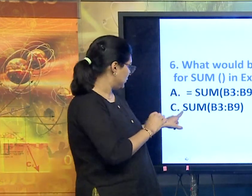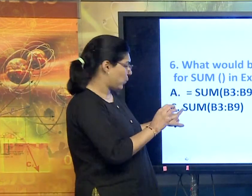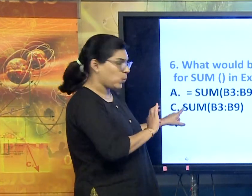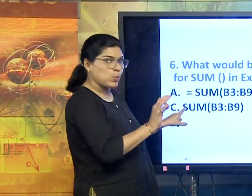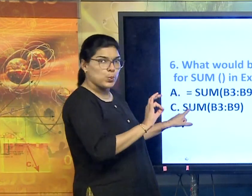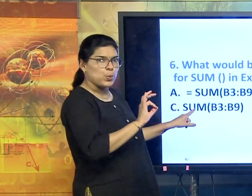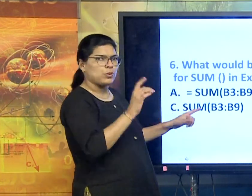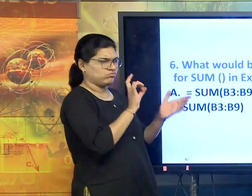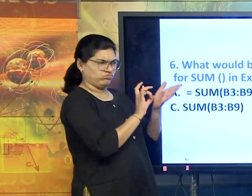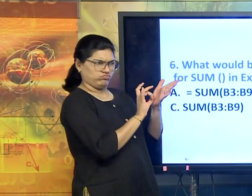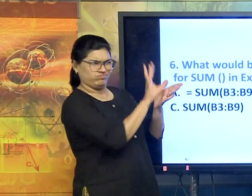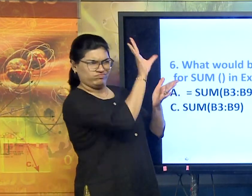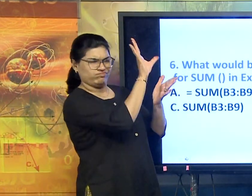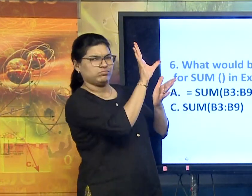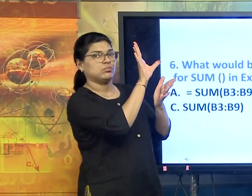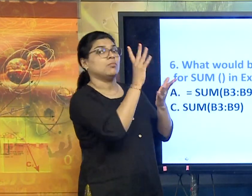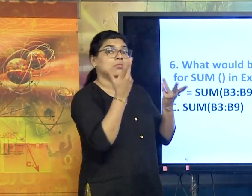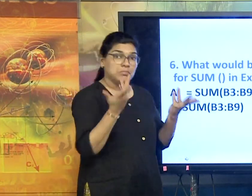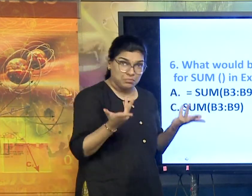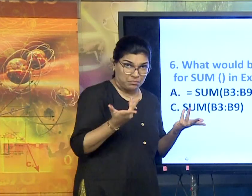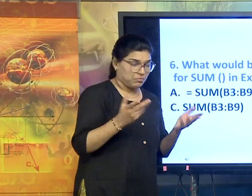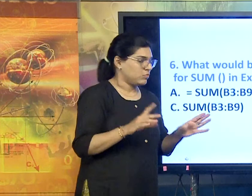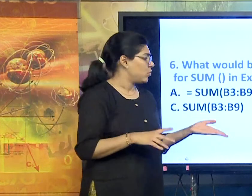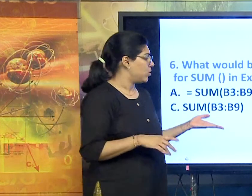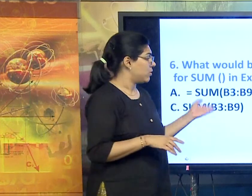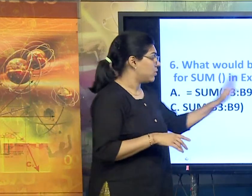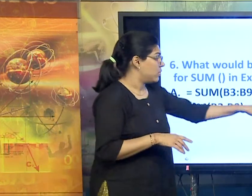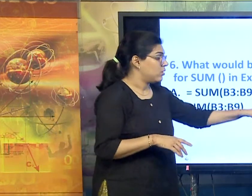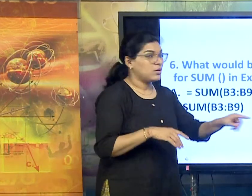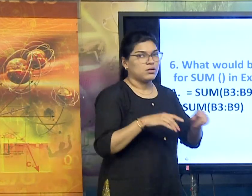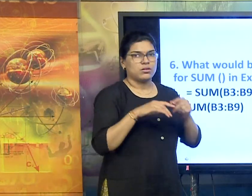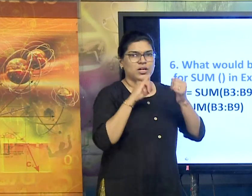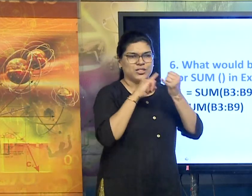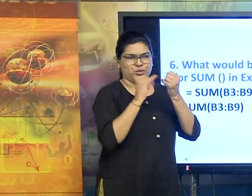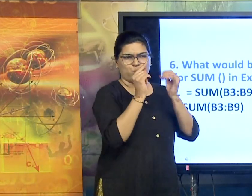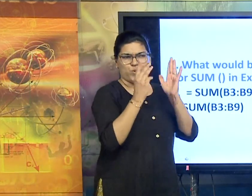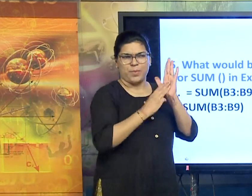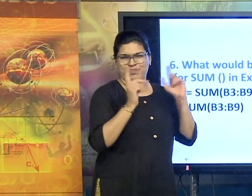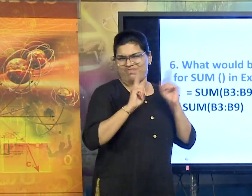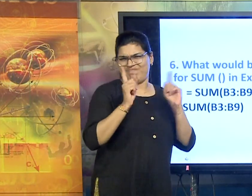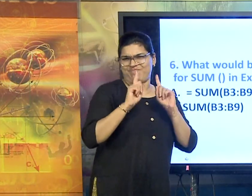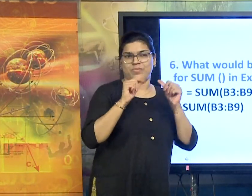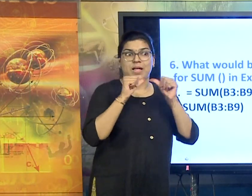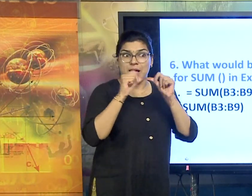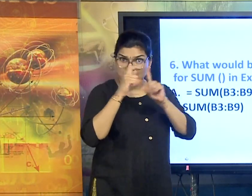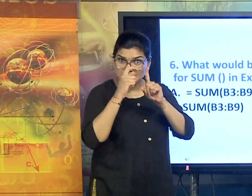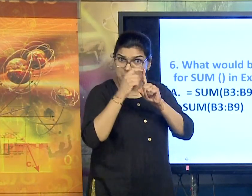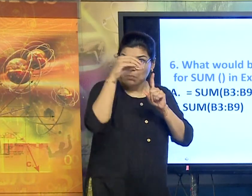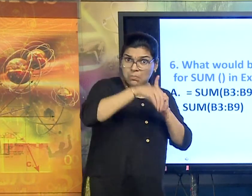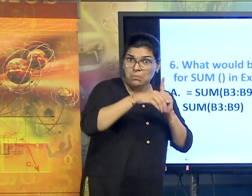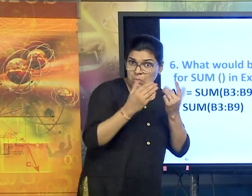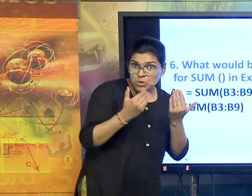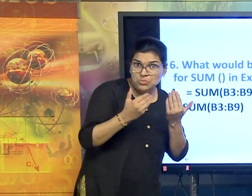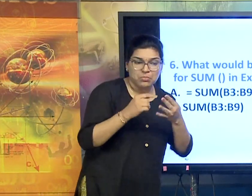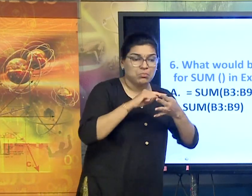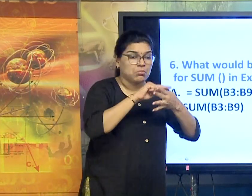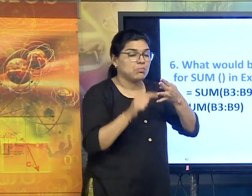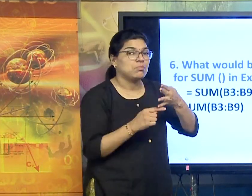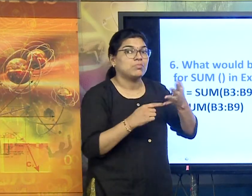see here the equal to sign is not written, and in D the sum word is not written but